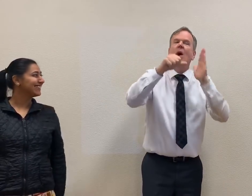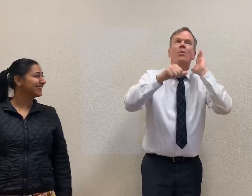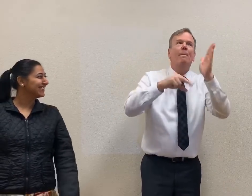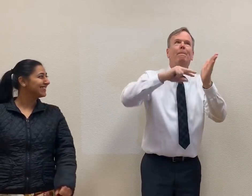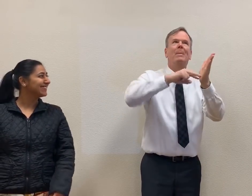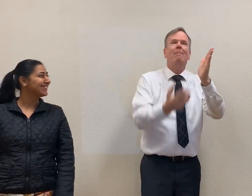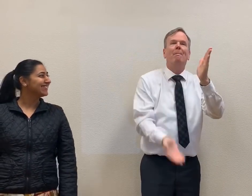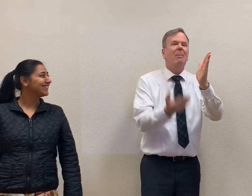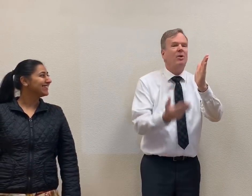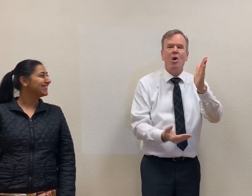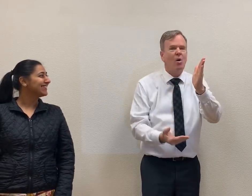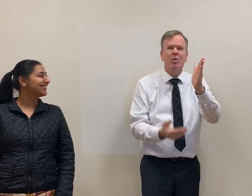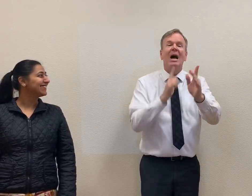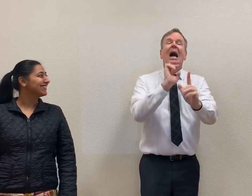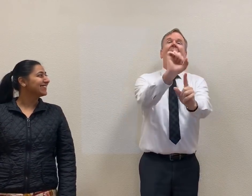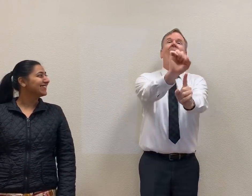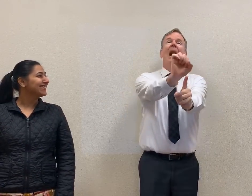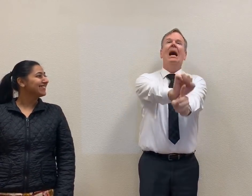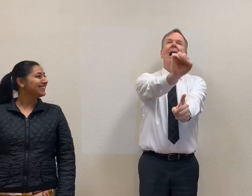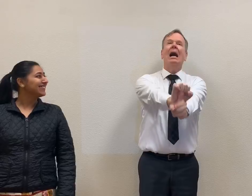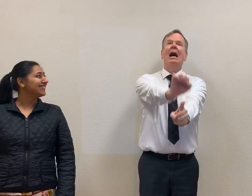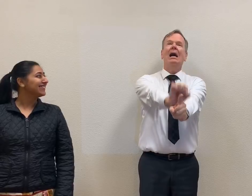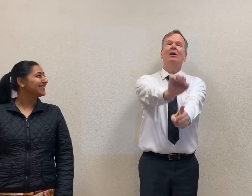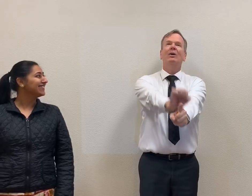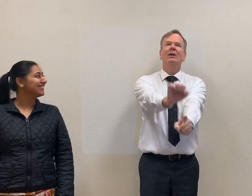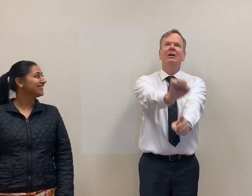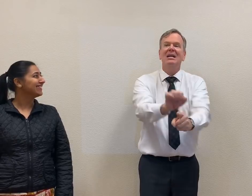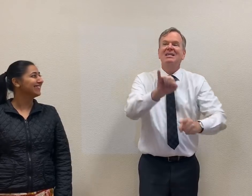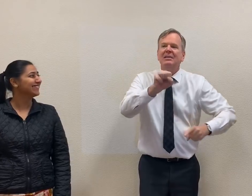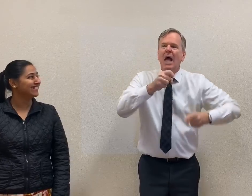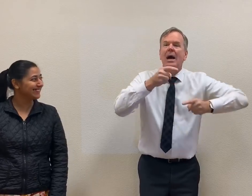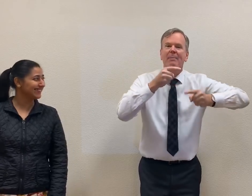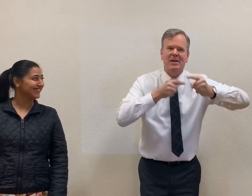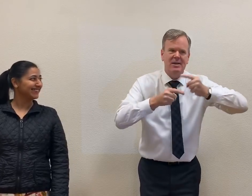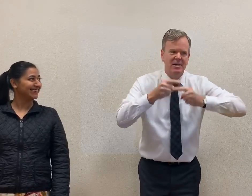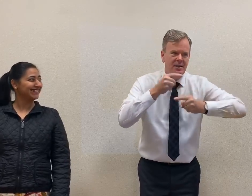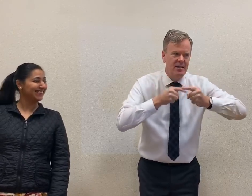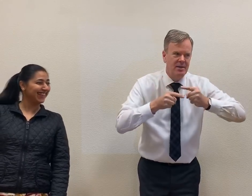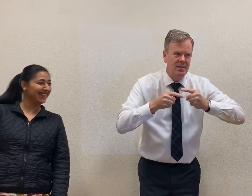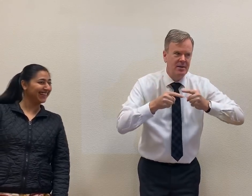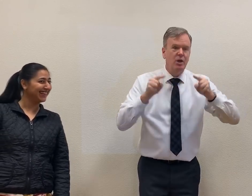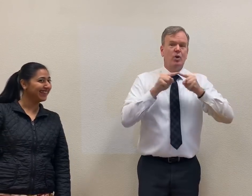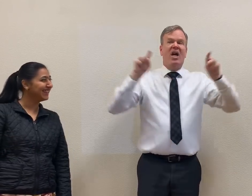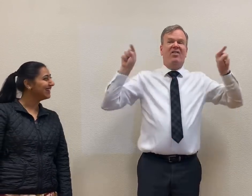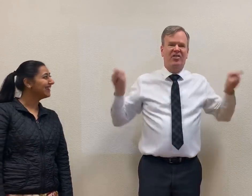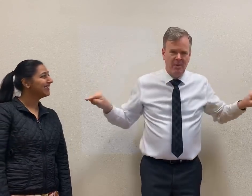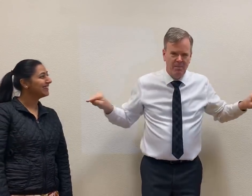They will. It's not one of those things that it's a will maybe. It's a will, real story. True talk. It's going to happen.